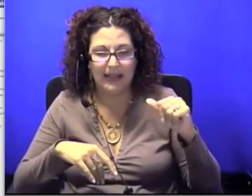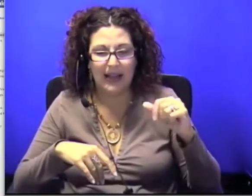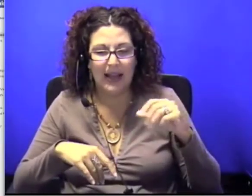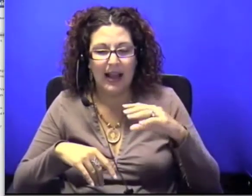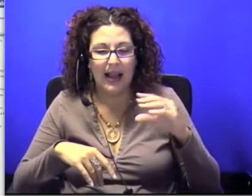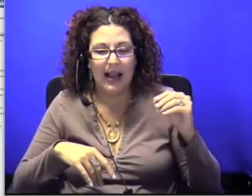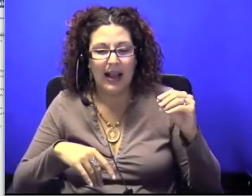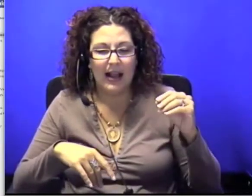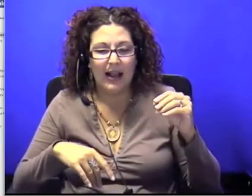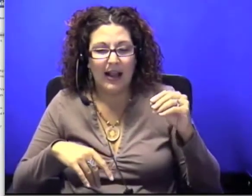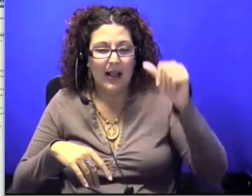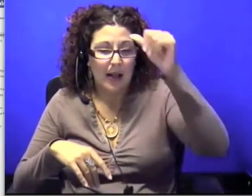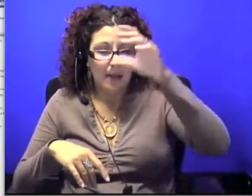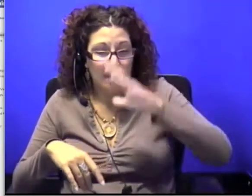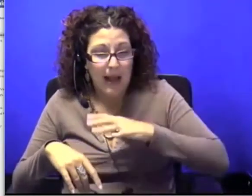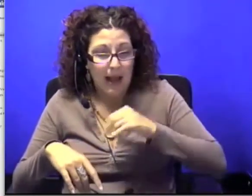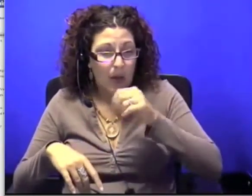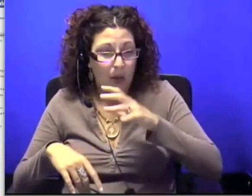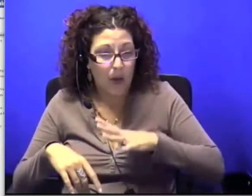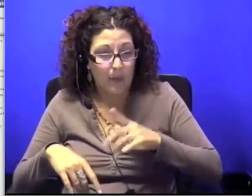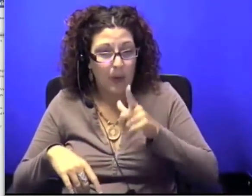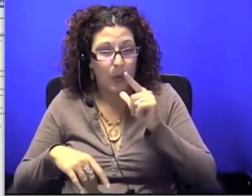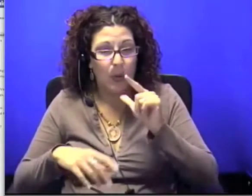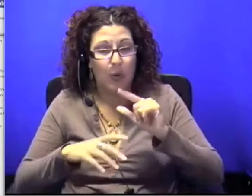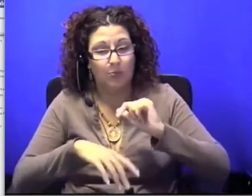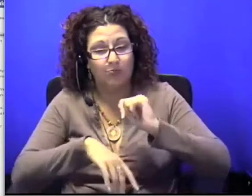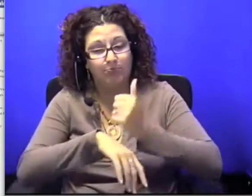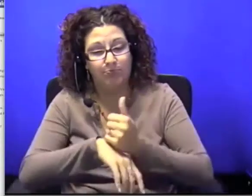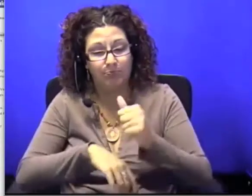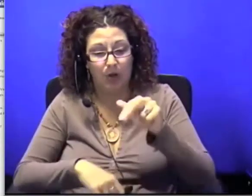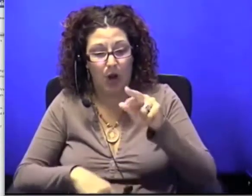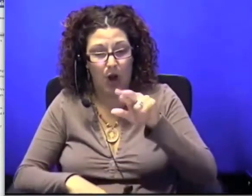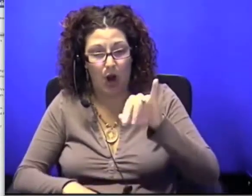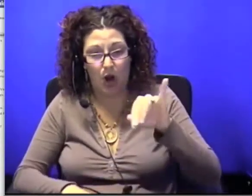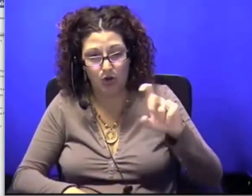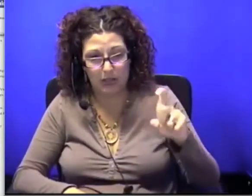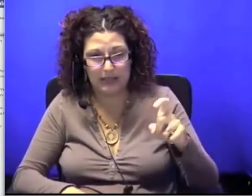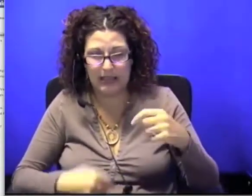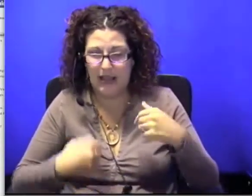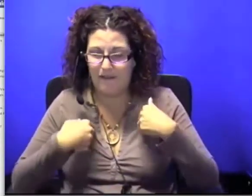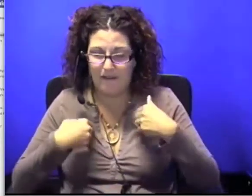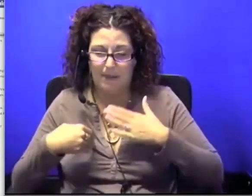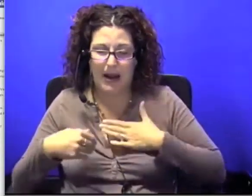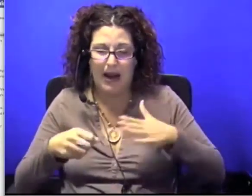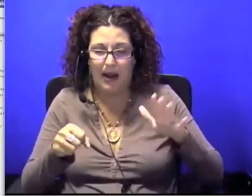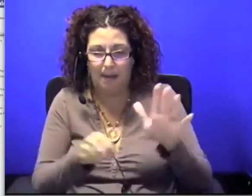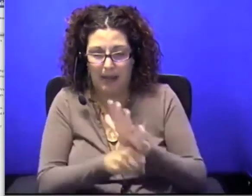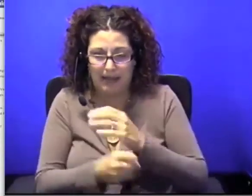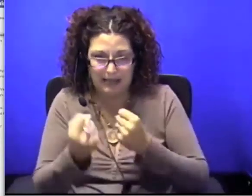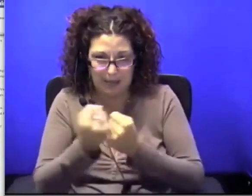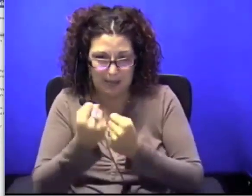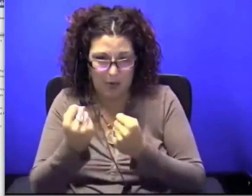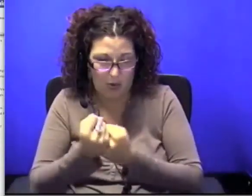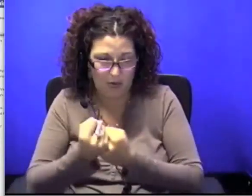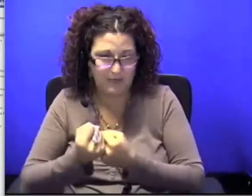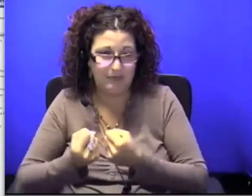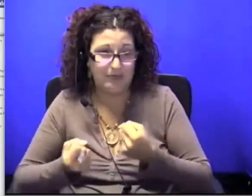women. And the women and the men that are launching the RX have my total complete support. That's why I literally